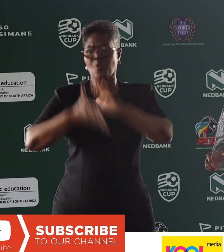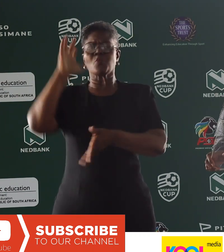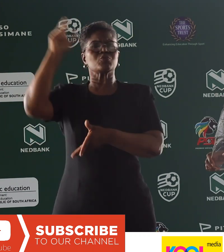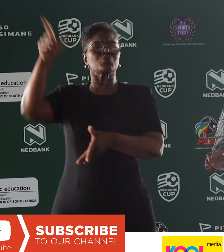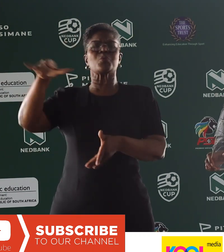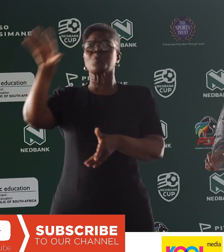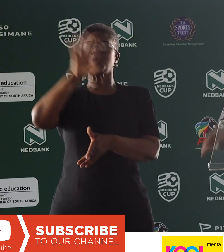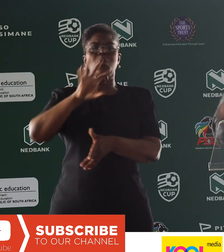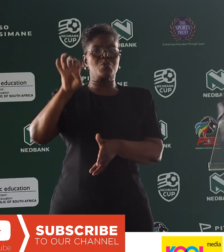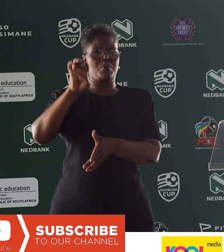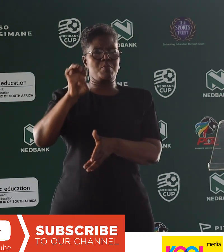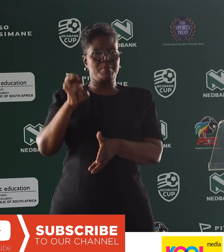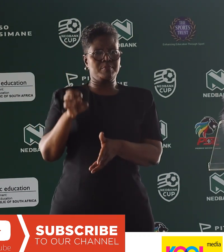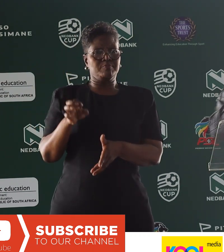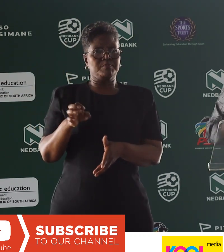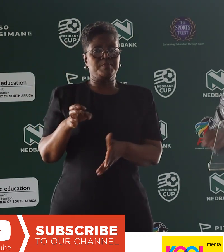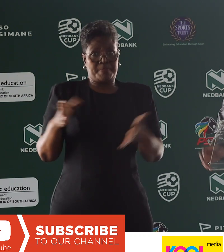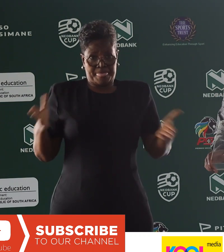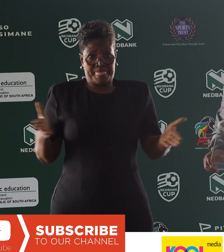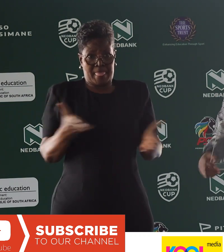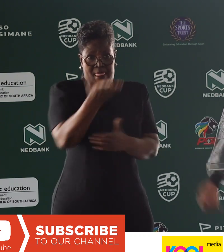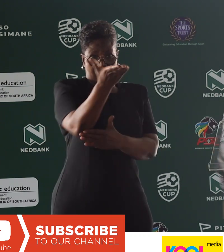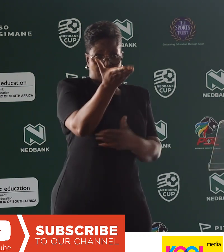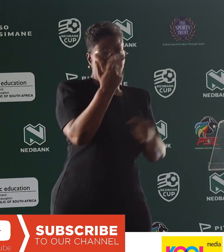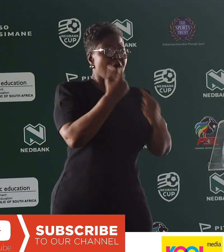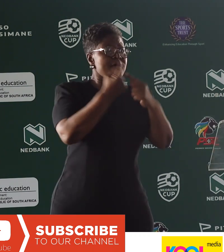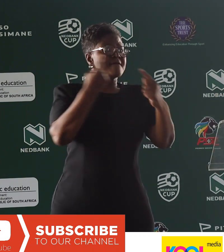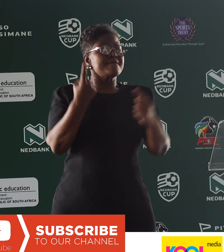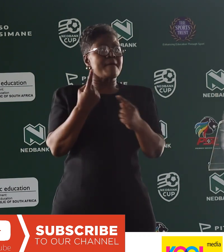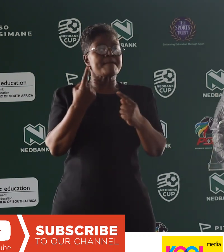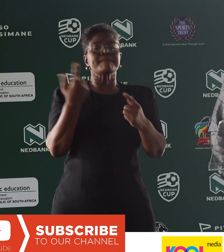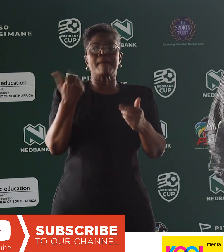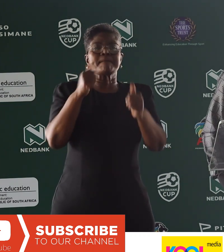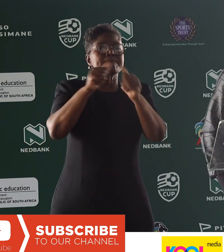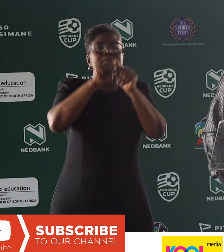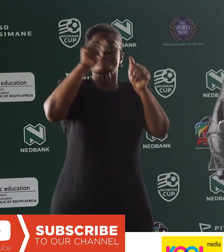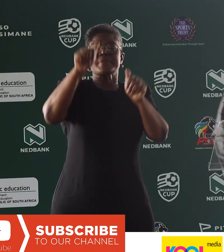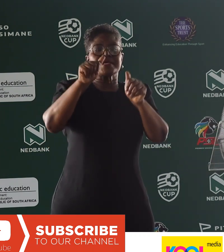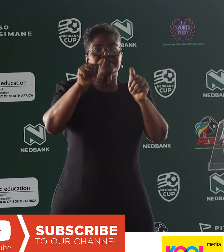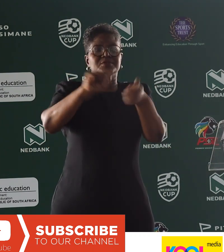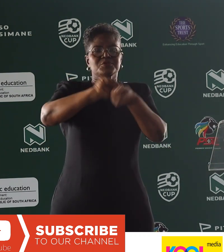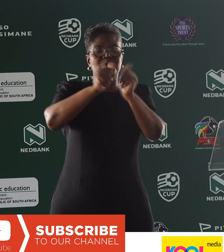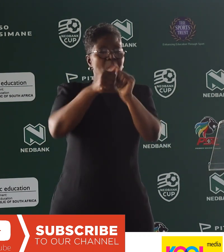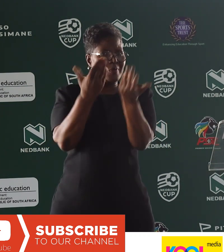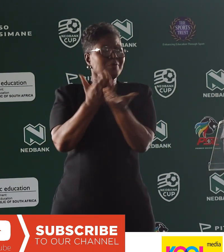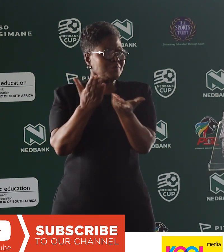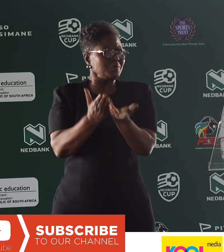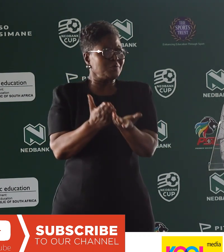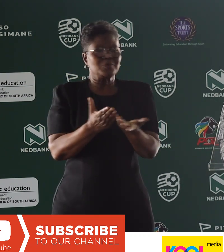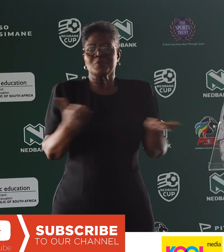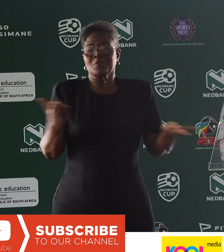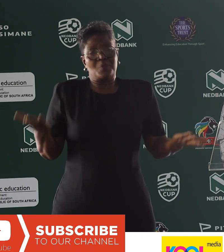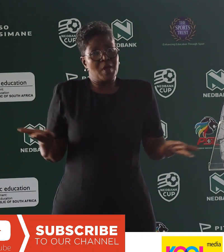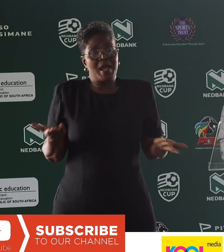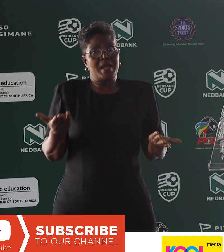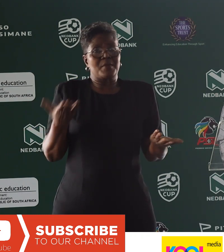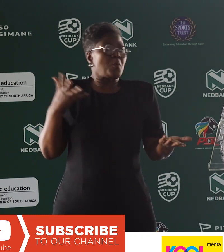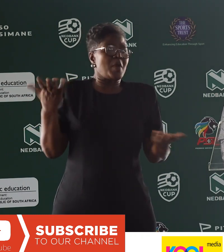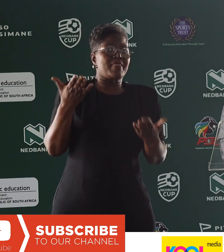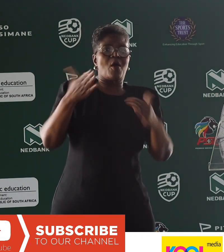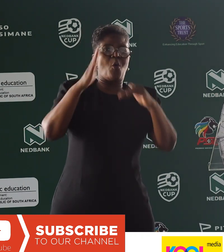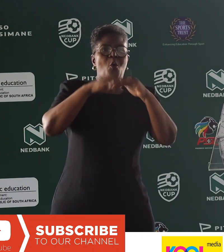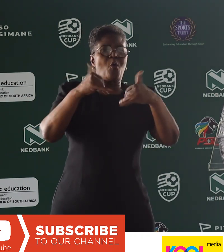players. And him, coming from running some of the best academies, I would want him next week, whether via Zoom or whatever, to